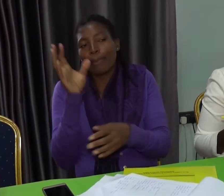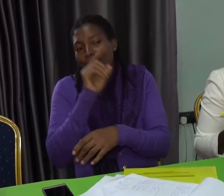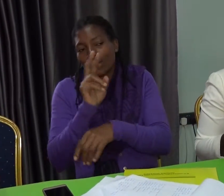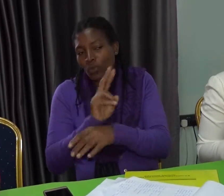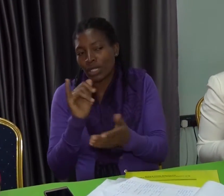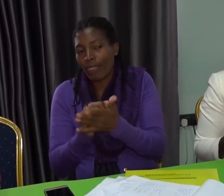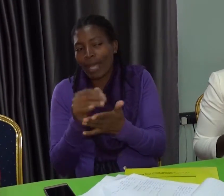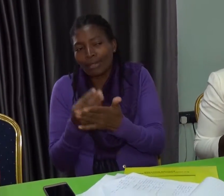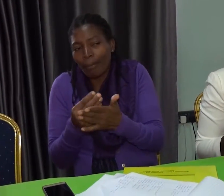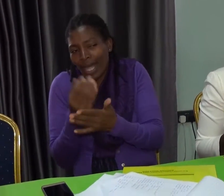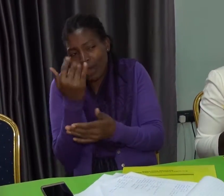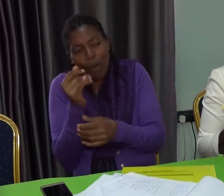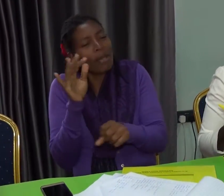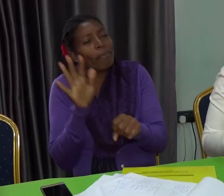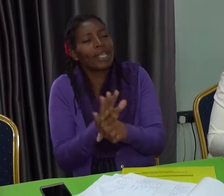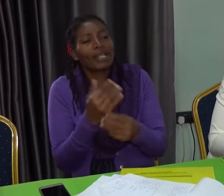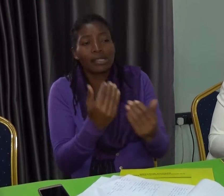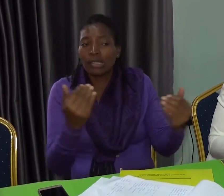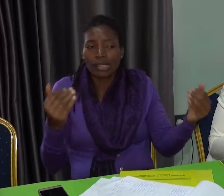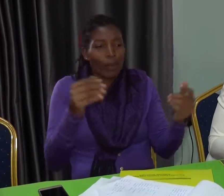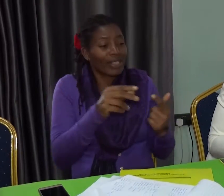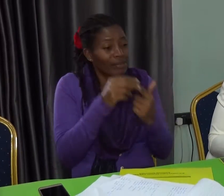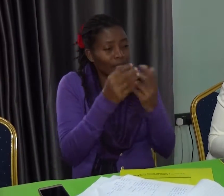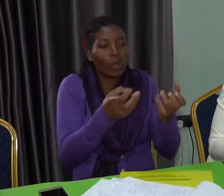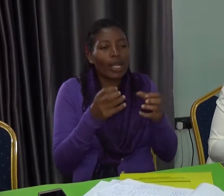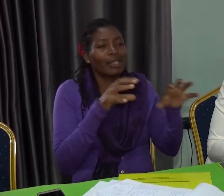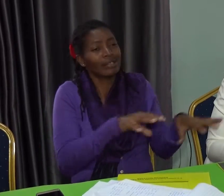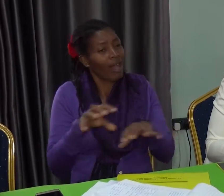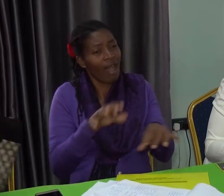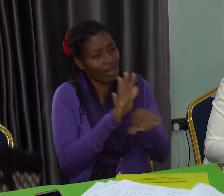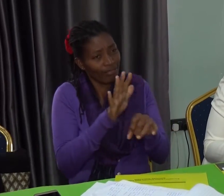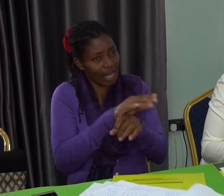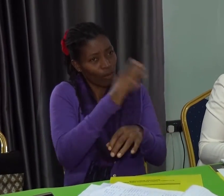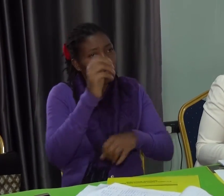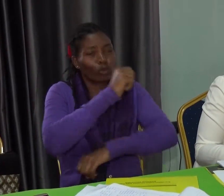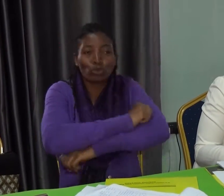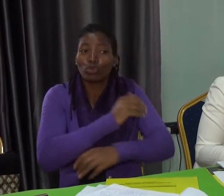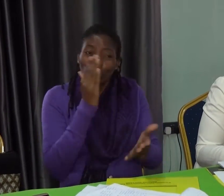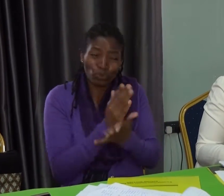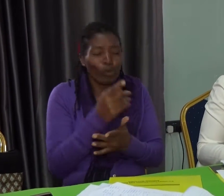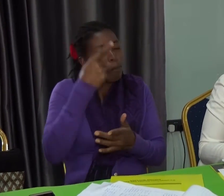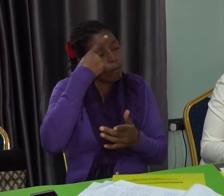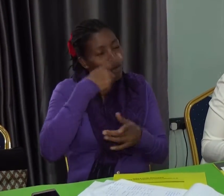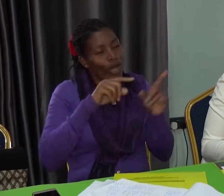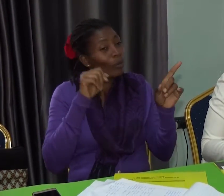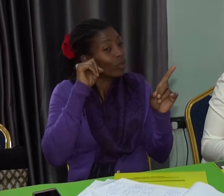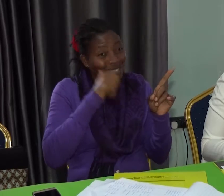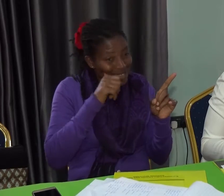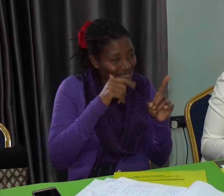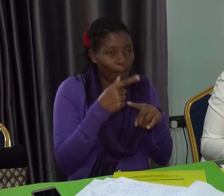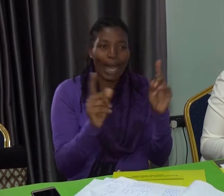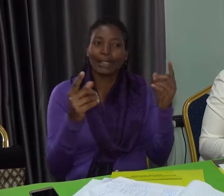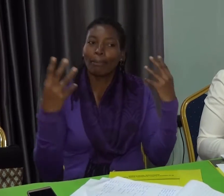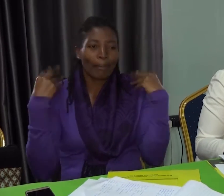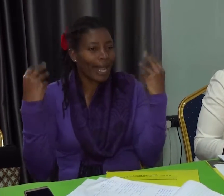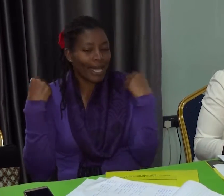many schools are missing a lot of things in this, and how they can be able to utilize and use this money